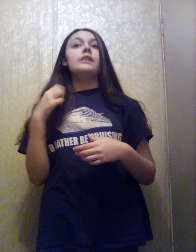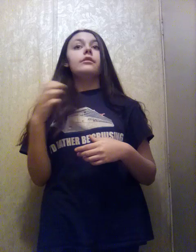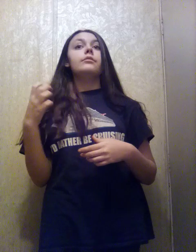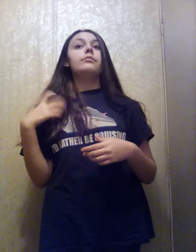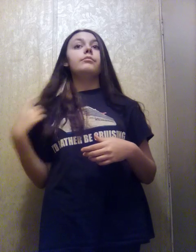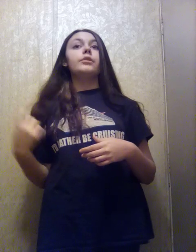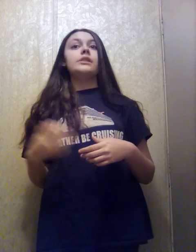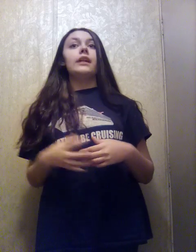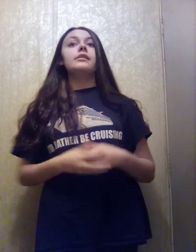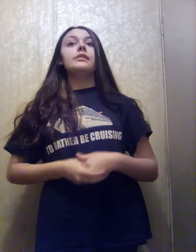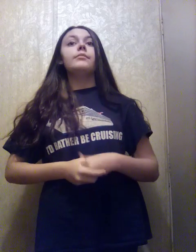still protect them.